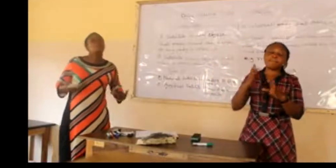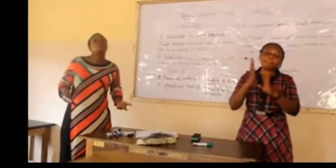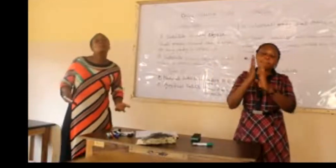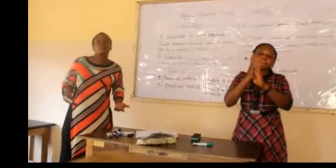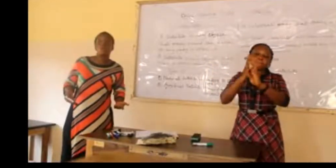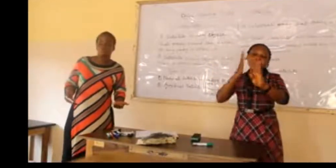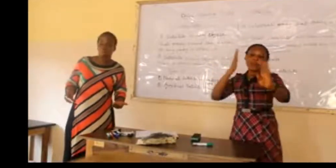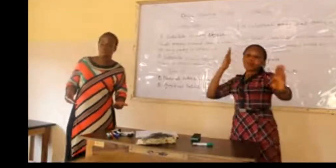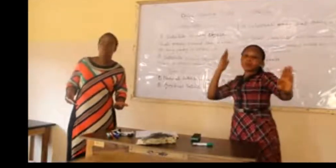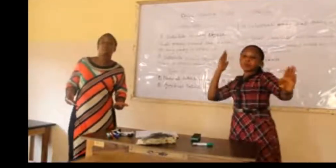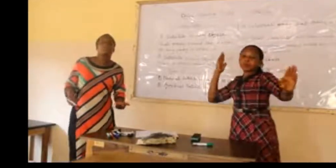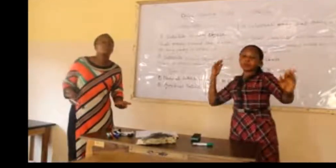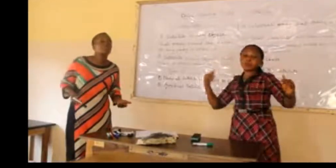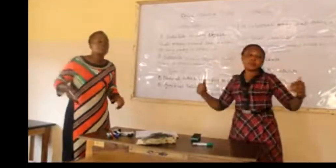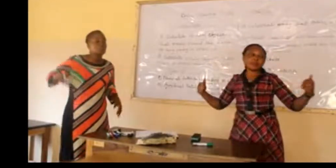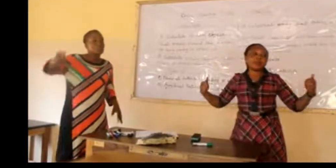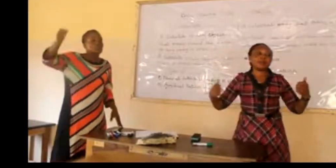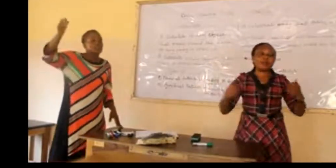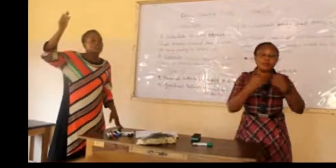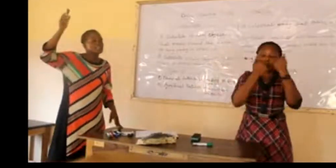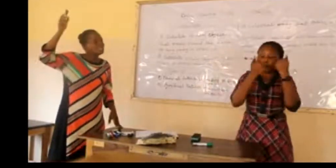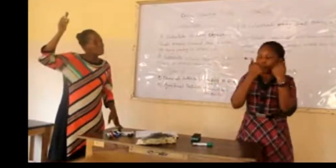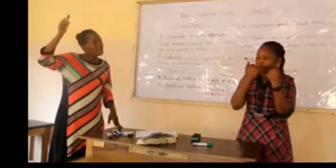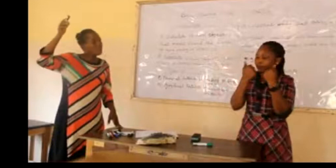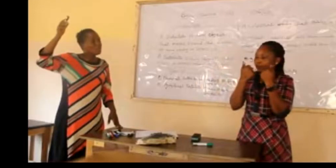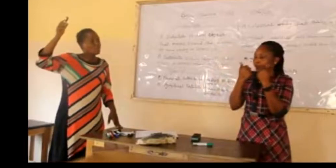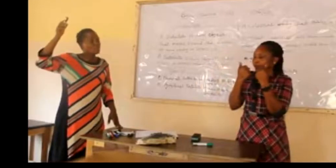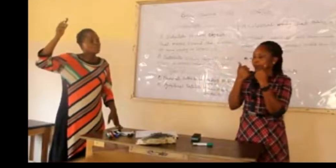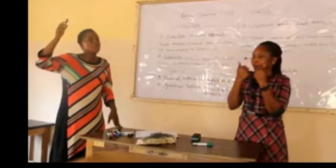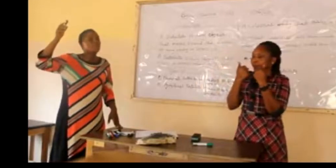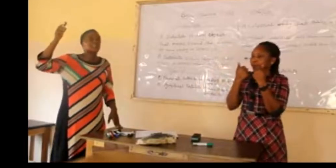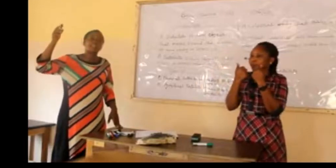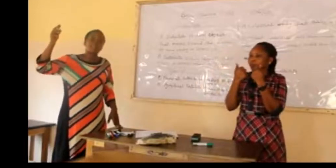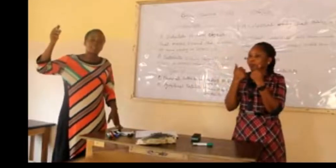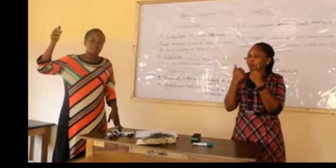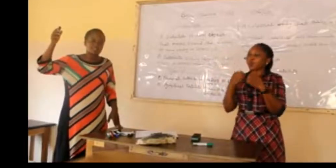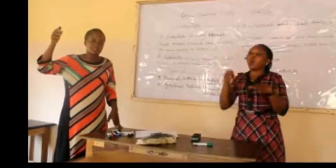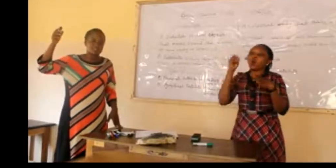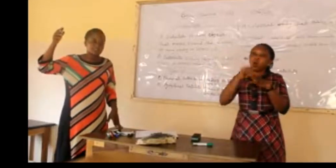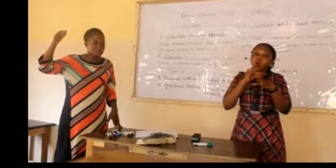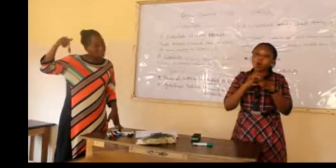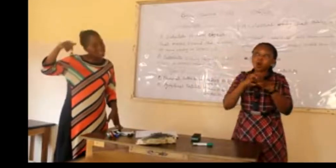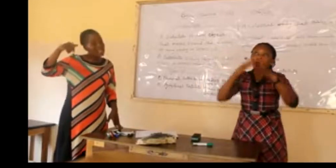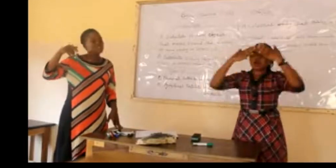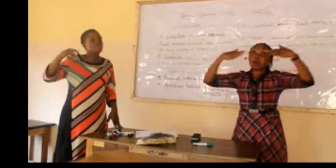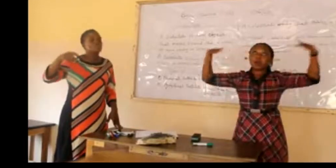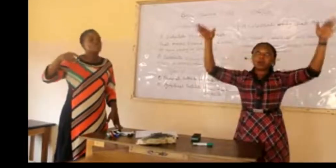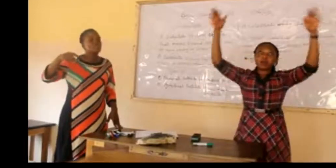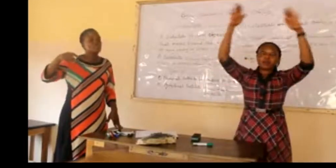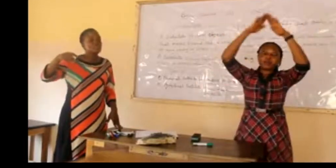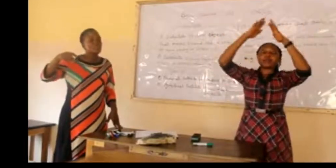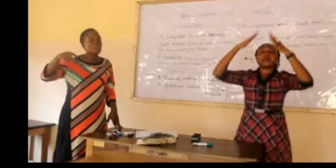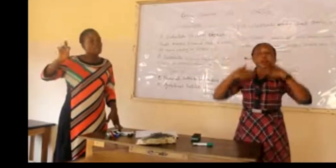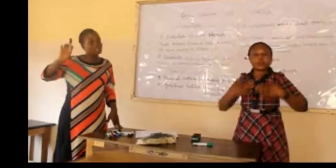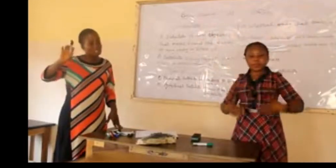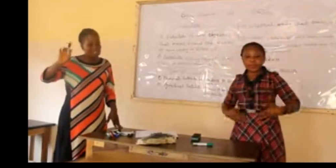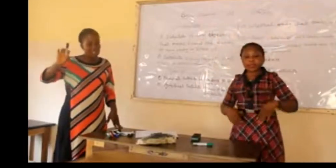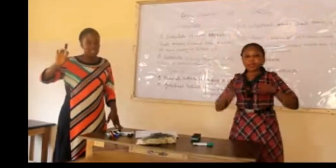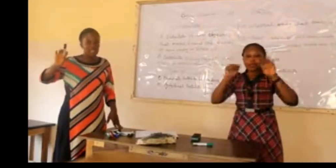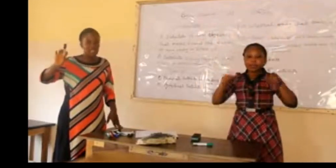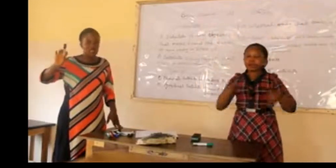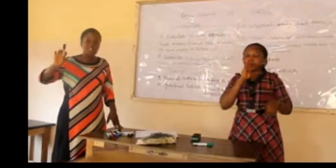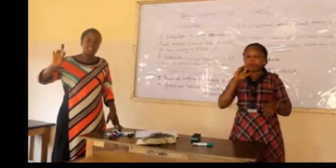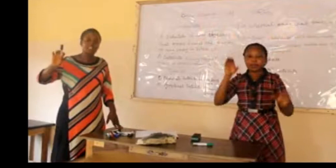aerial photographs of celestial bodies also can be taken from the Earth's surface using what?